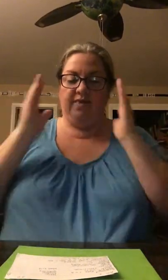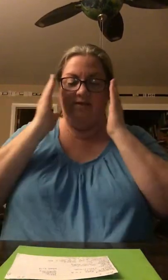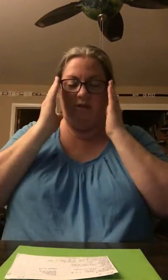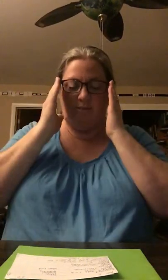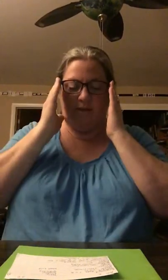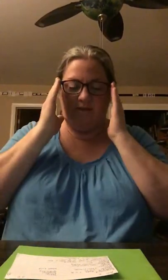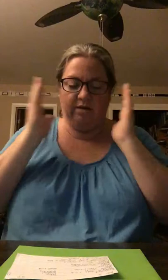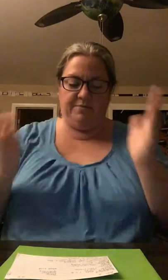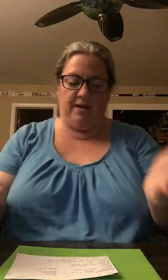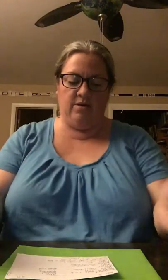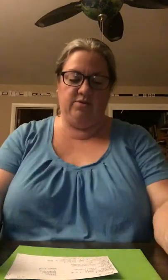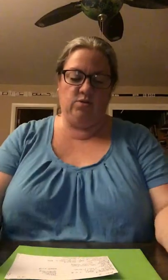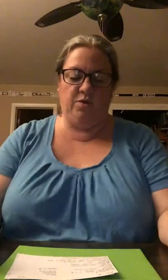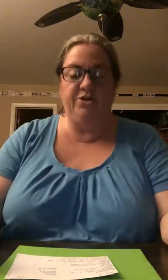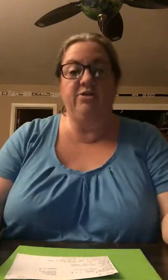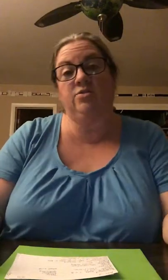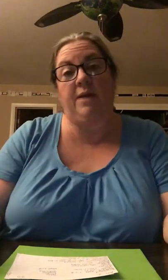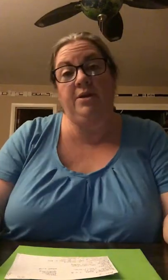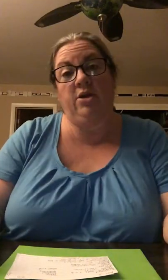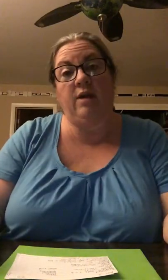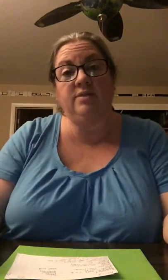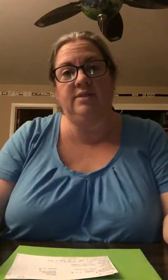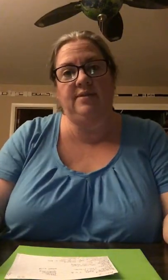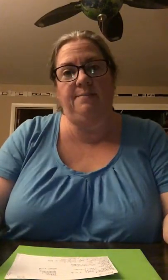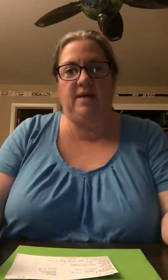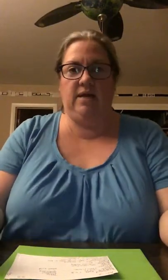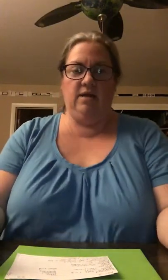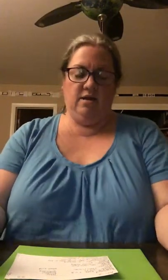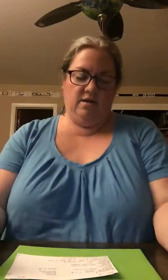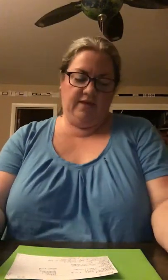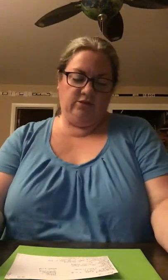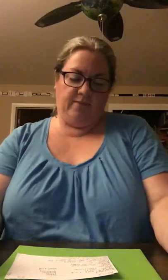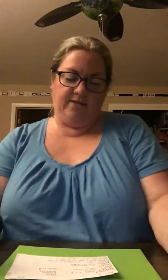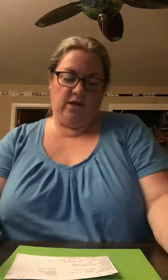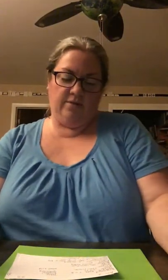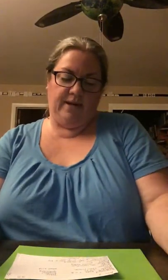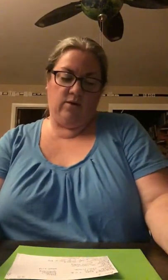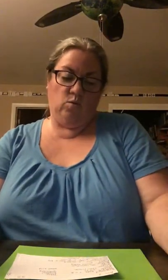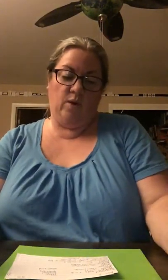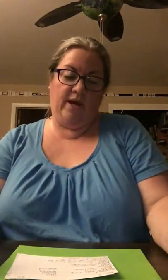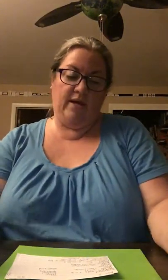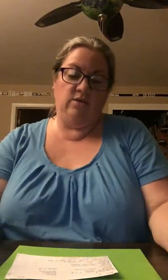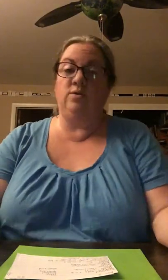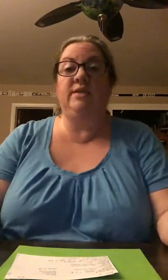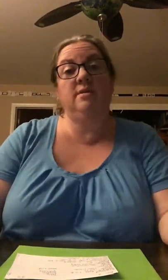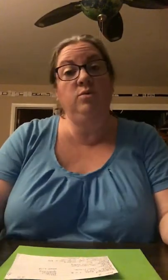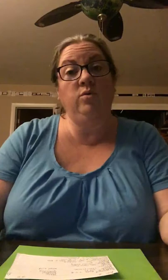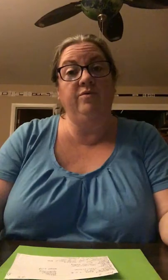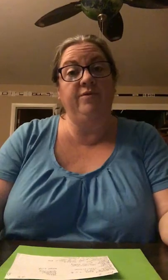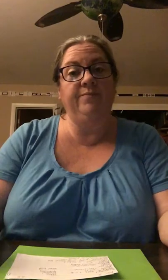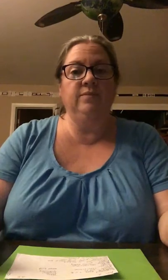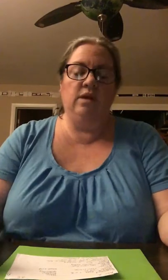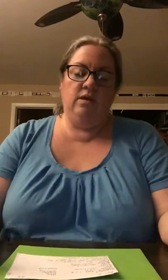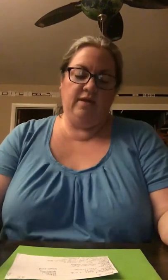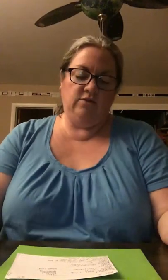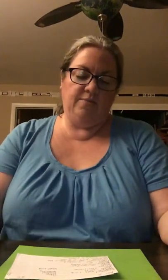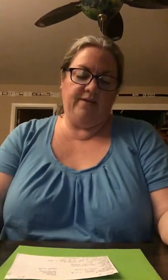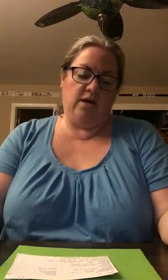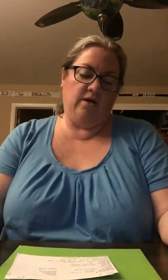things that you might talk about when you're describing your house to somebody, things you might talk about when you need to move, things you might talk